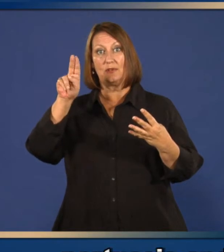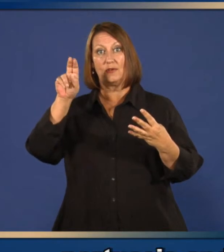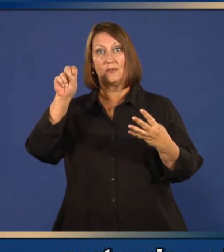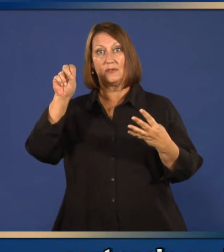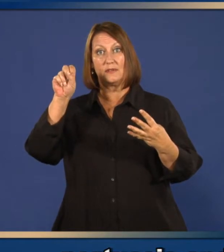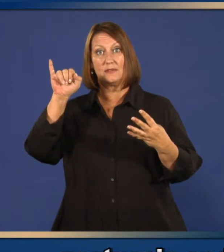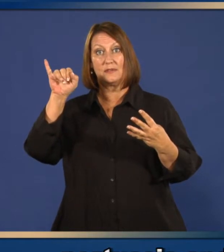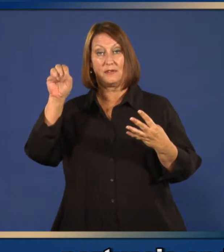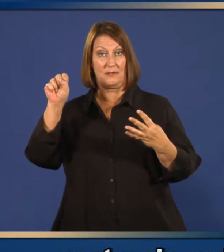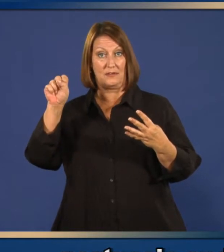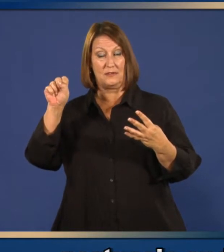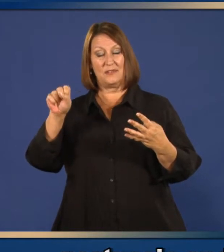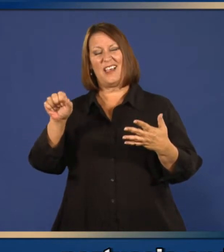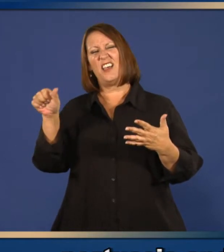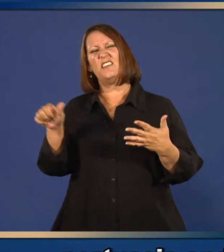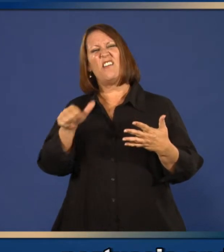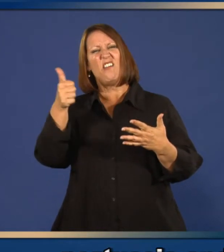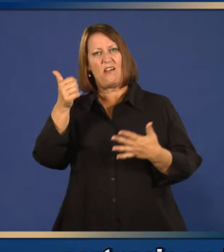pertussis,